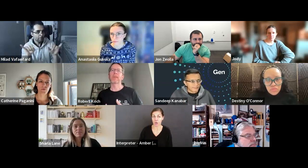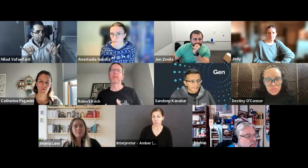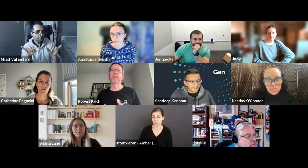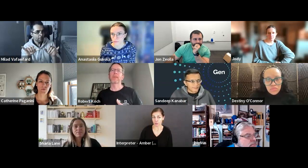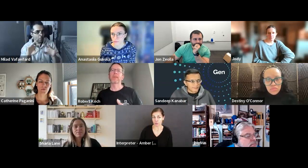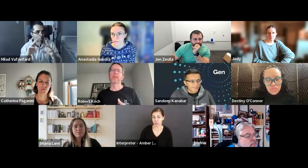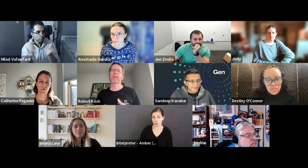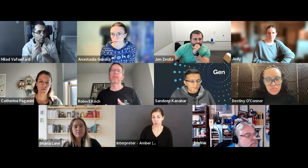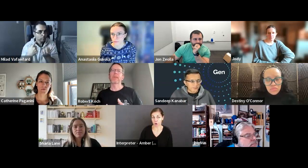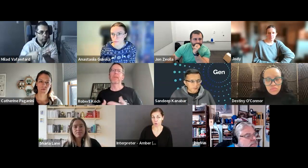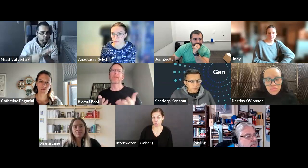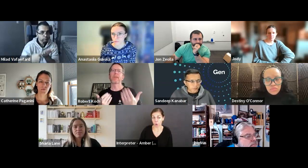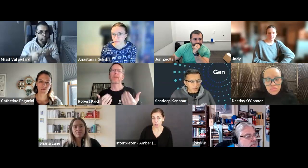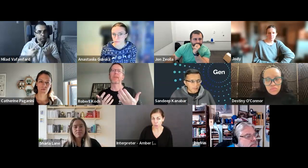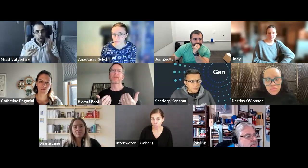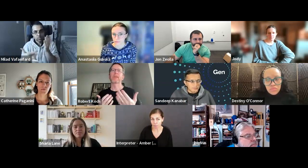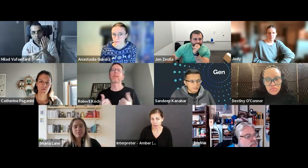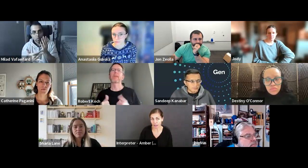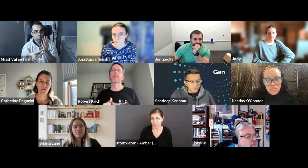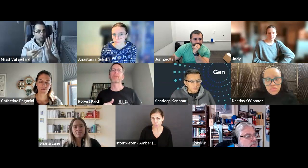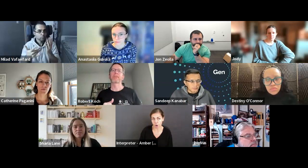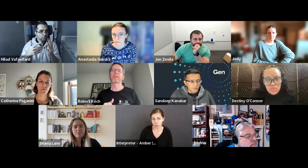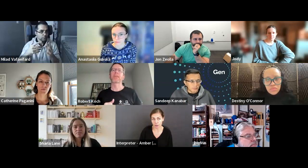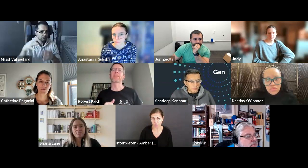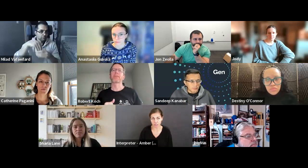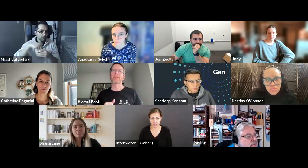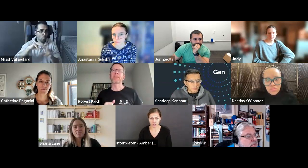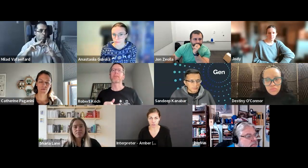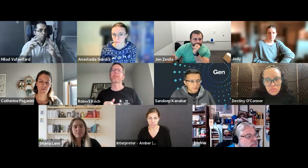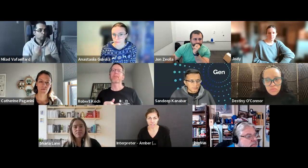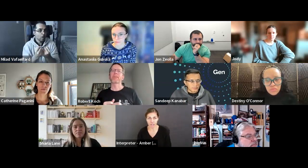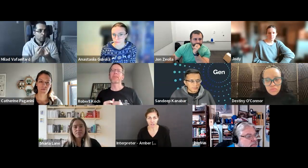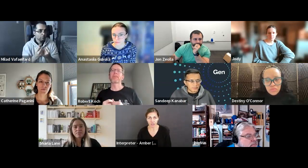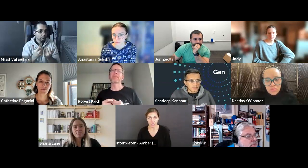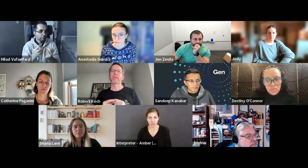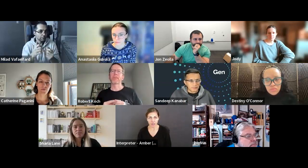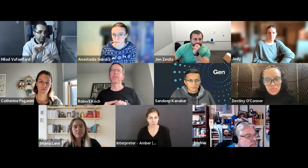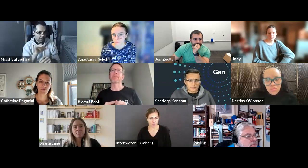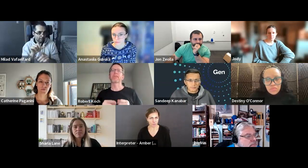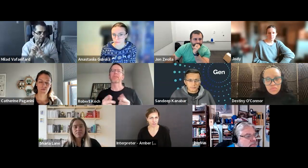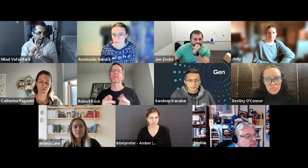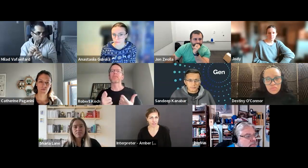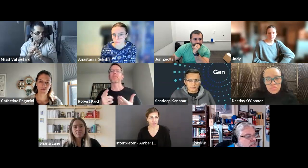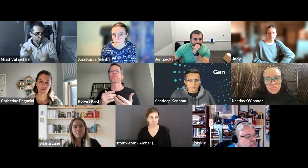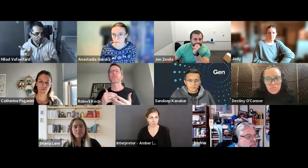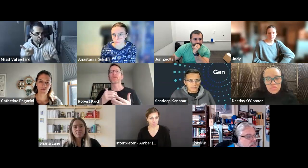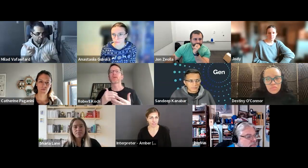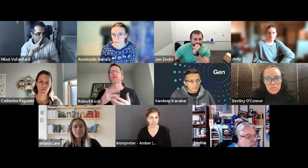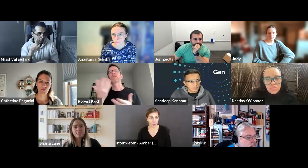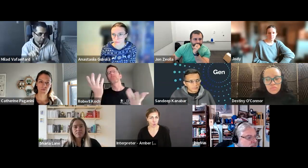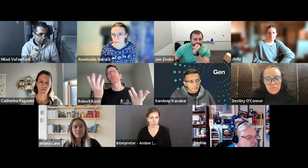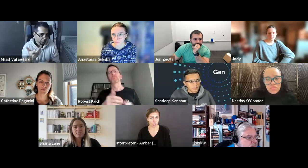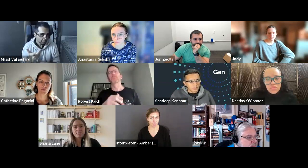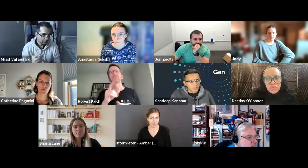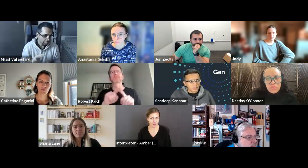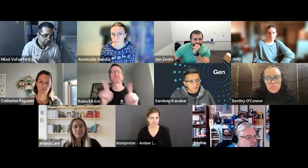like potentially you could host a workshop and talk about technology? Would this be like presenting